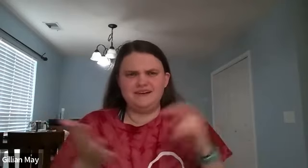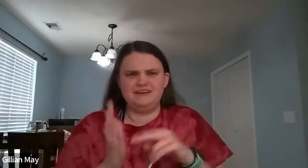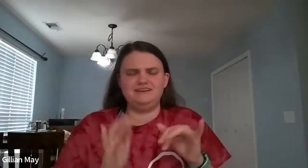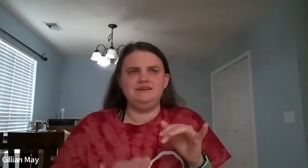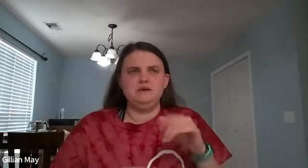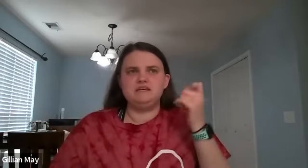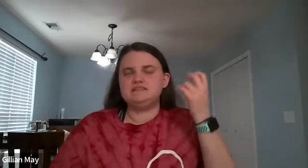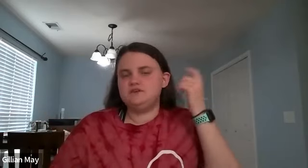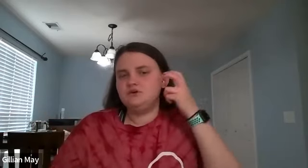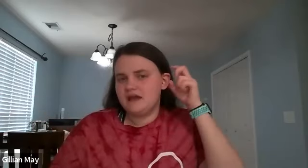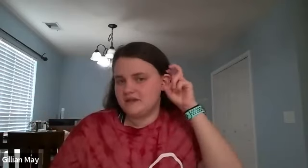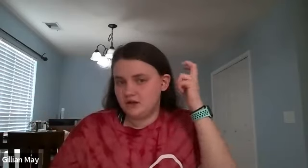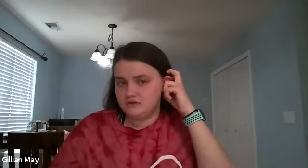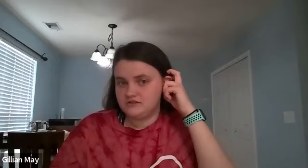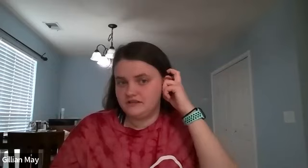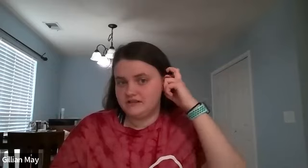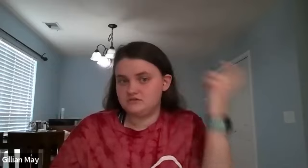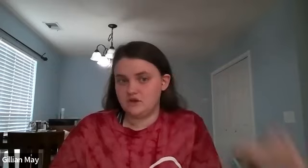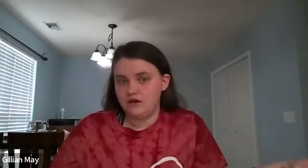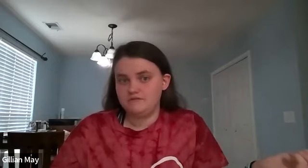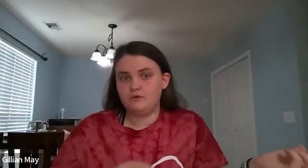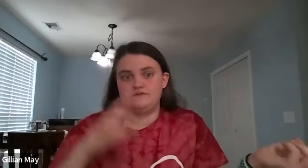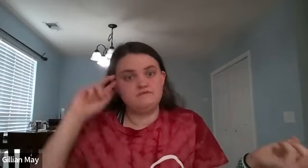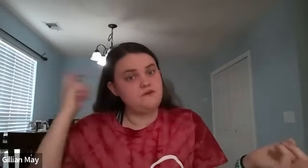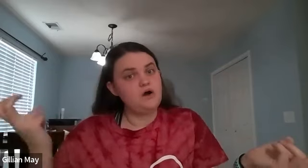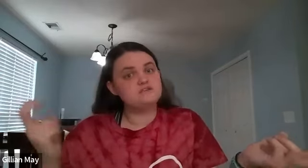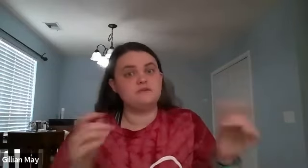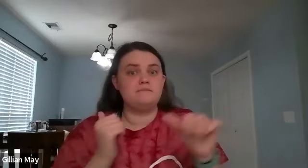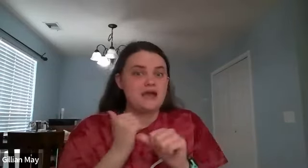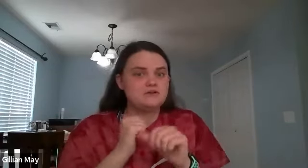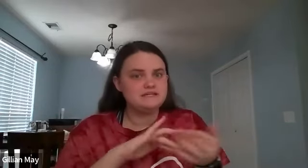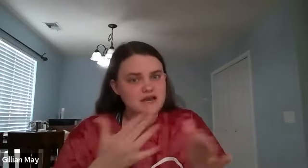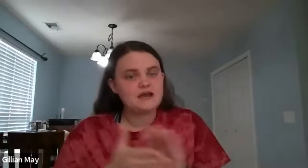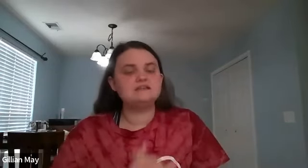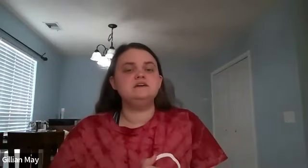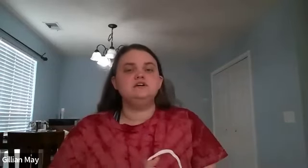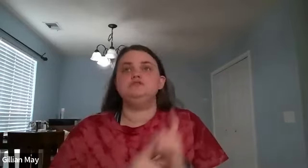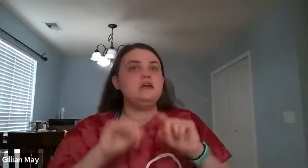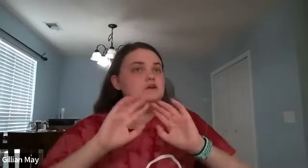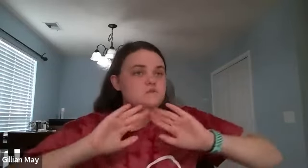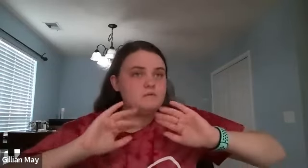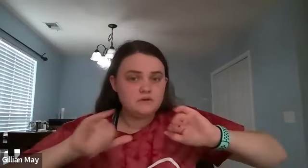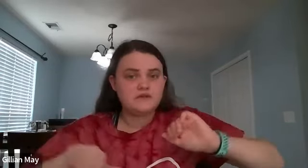Like, because if you don't have that cochlear, like it goes off or if it falls or the battery dies, you can't go swimming with